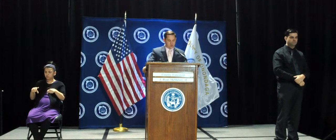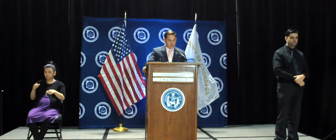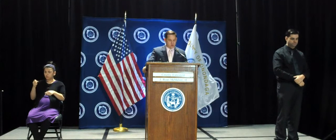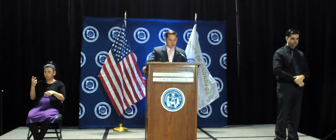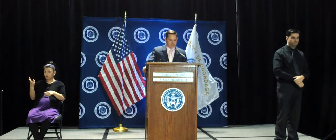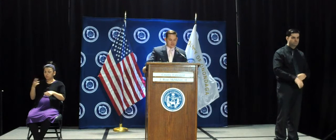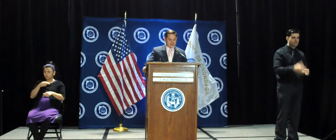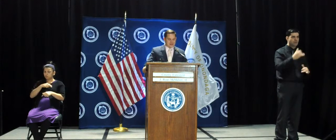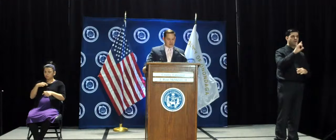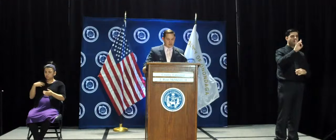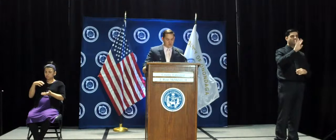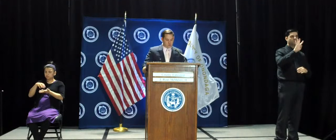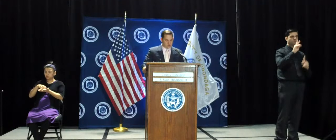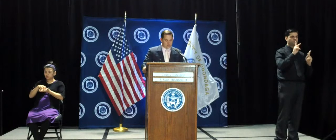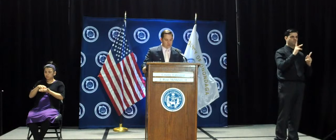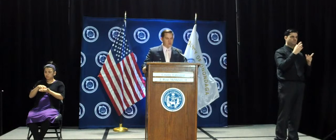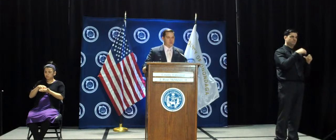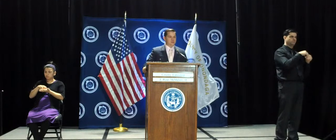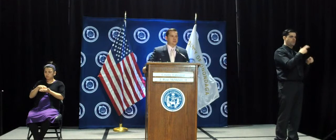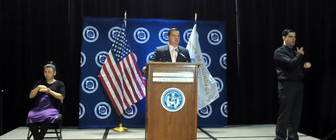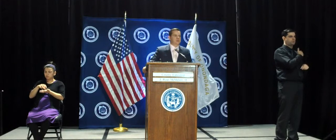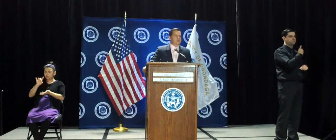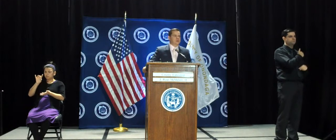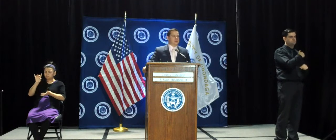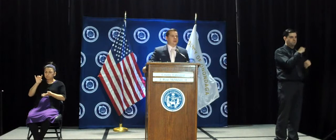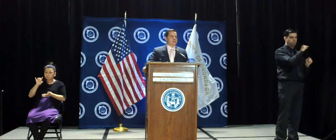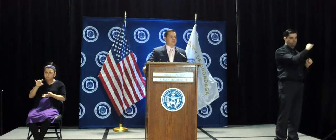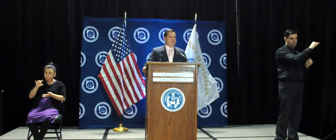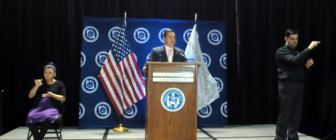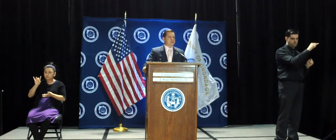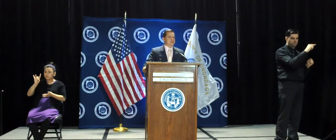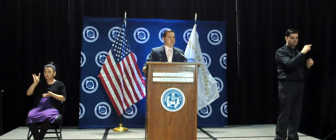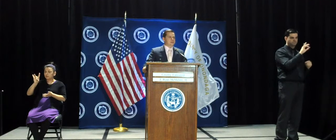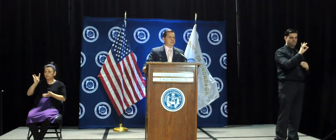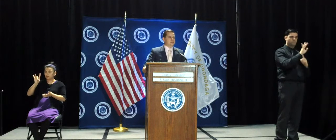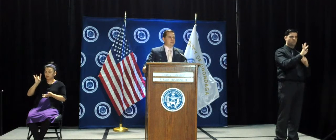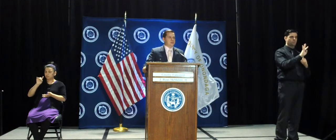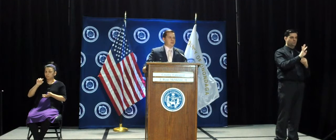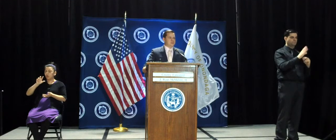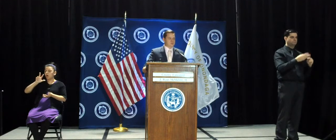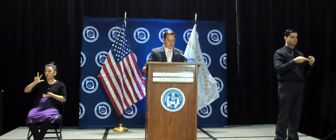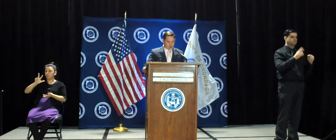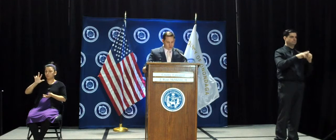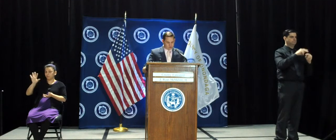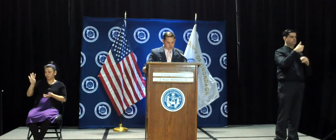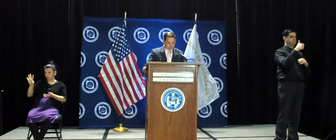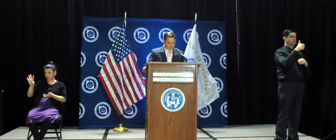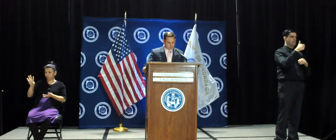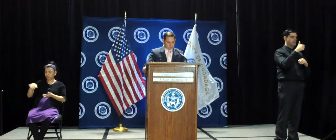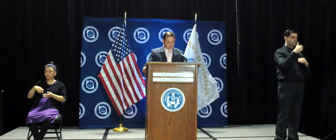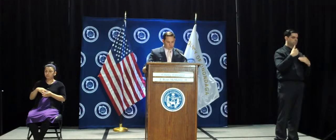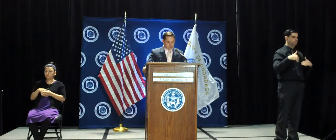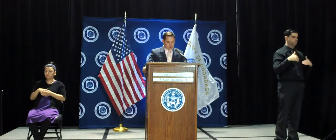hospital. That's 10 new admissions. That is 6